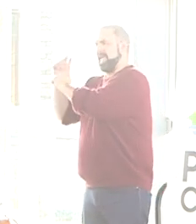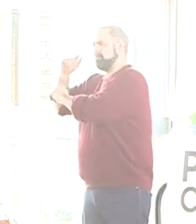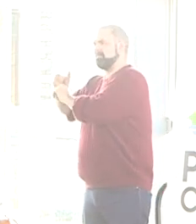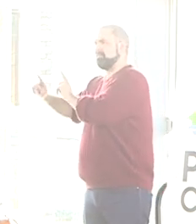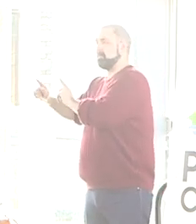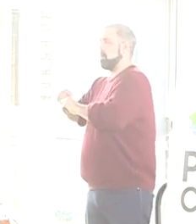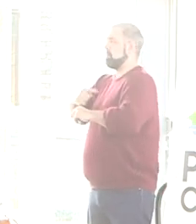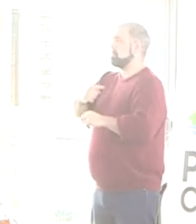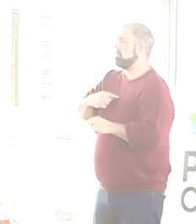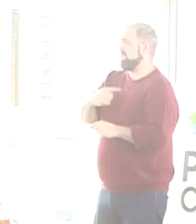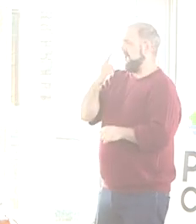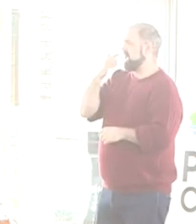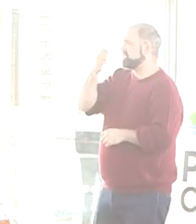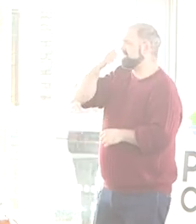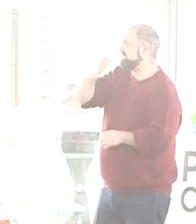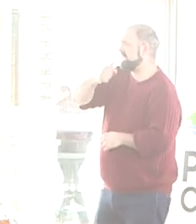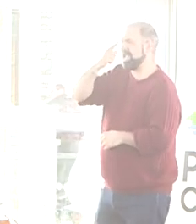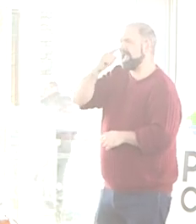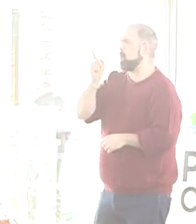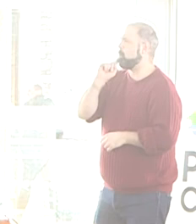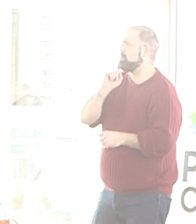relationship with a young woman, but